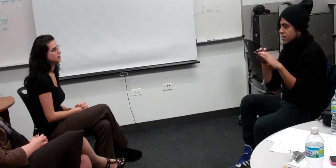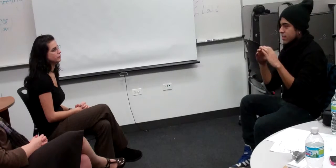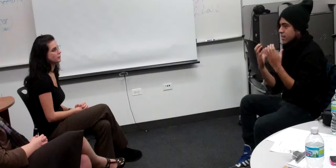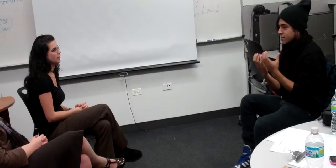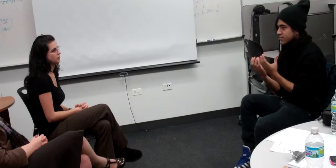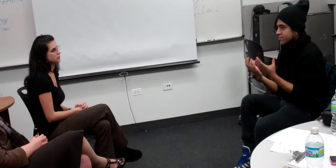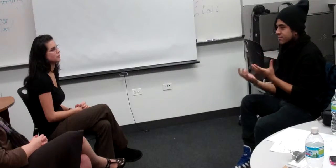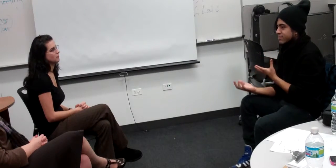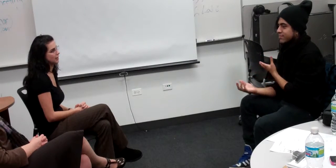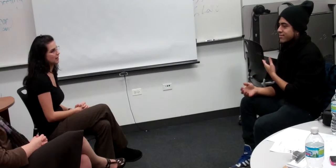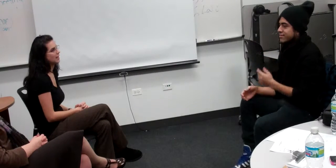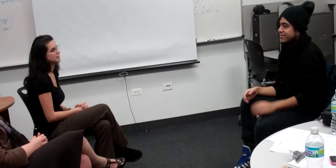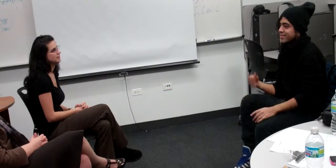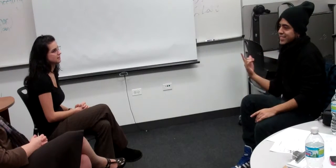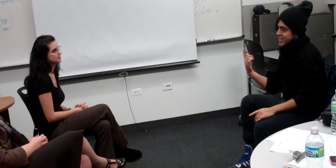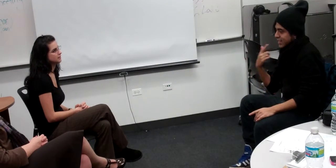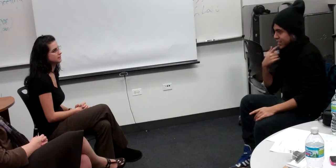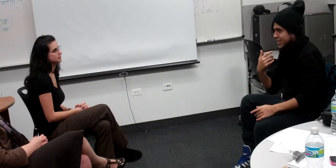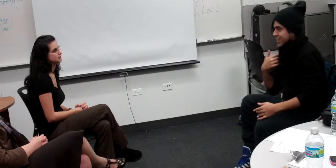from another student of my class.